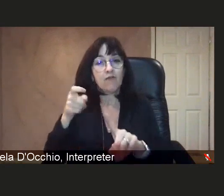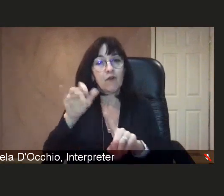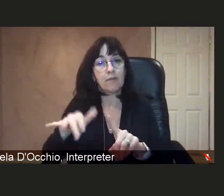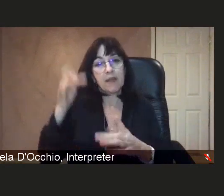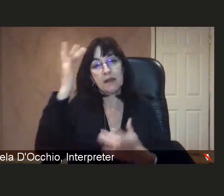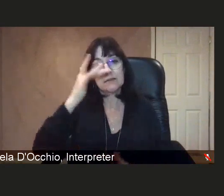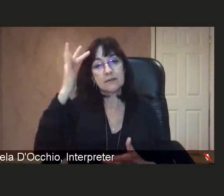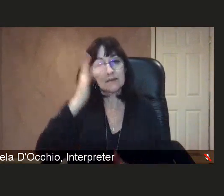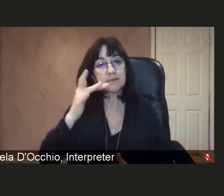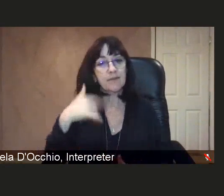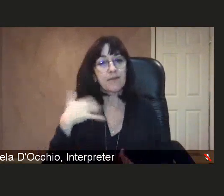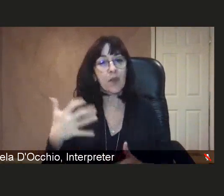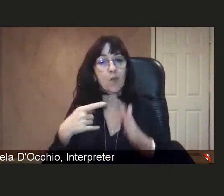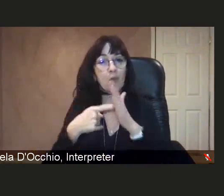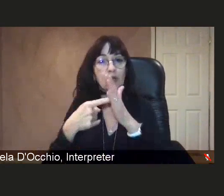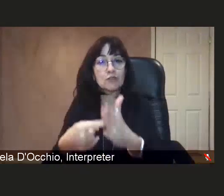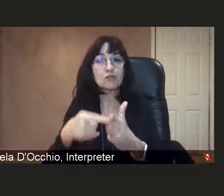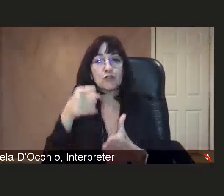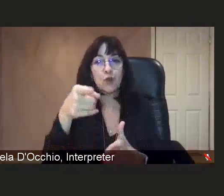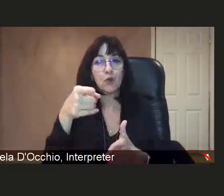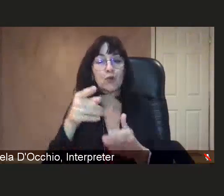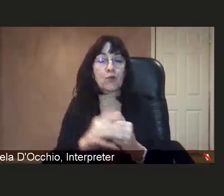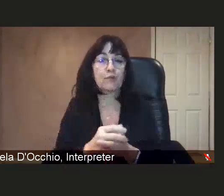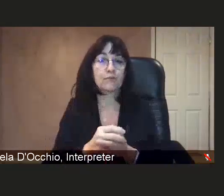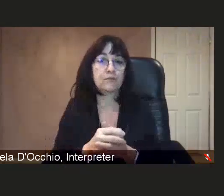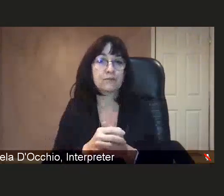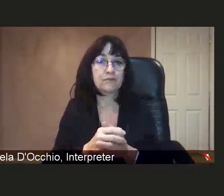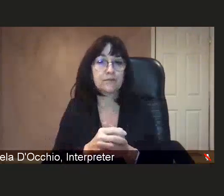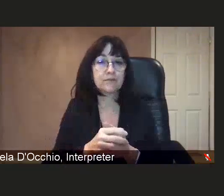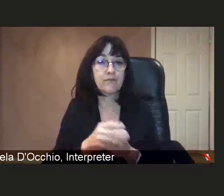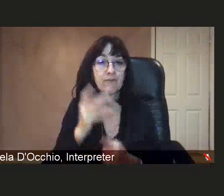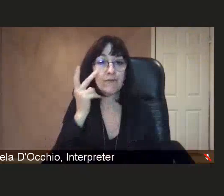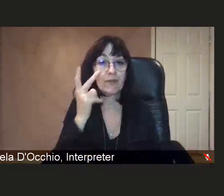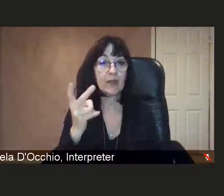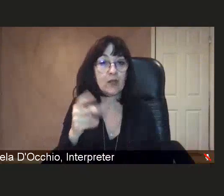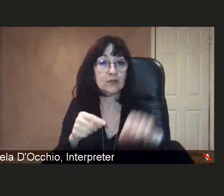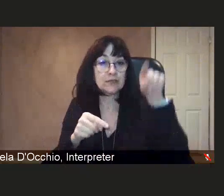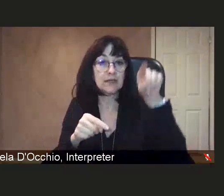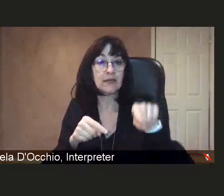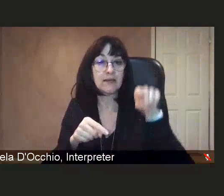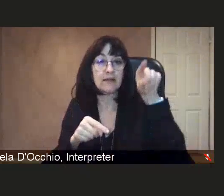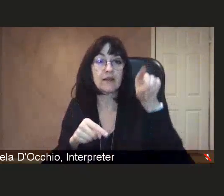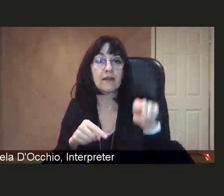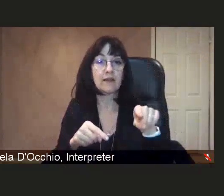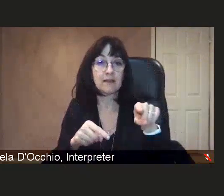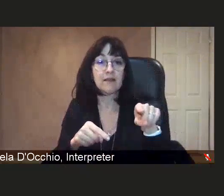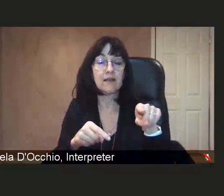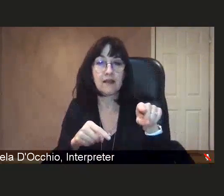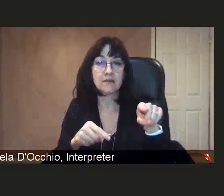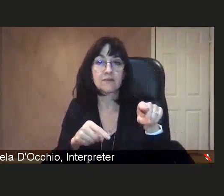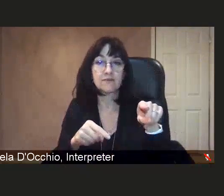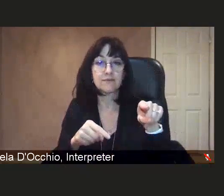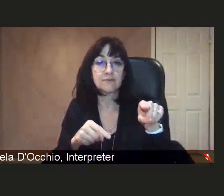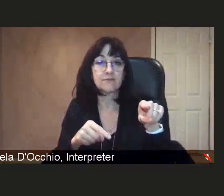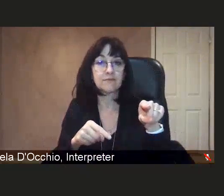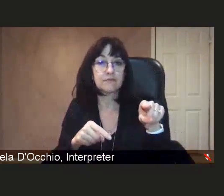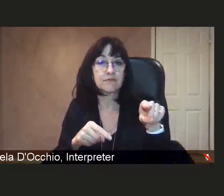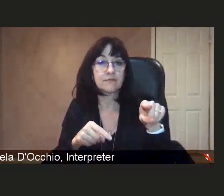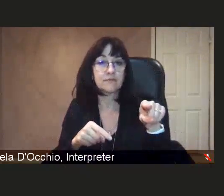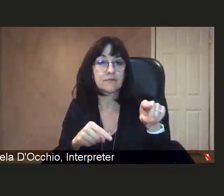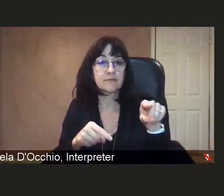And I don't expect you to look at all these numbers. But if you can look over here on where I drew the arrow on what